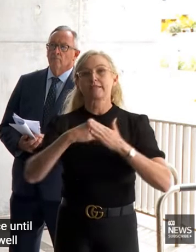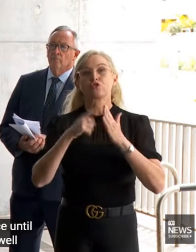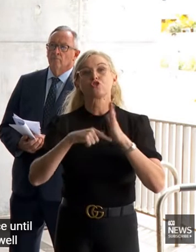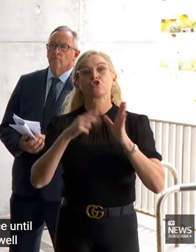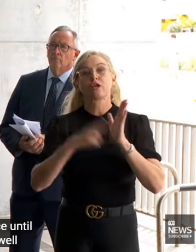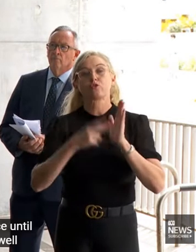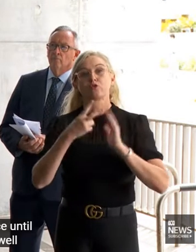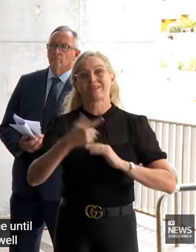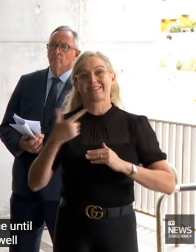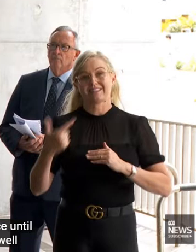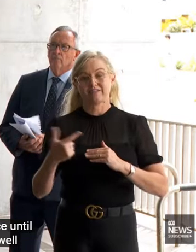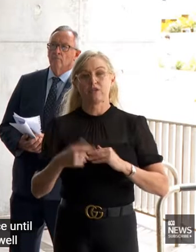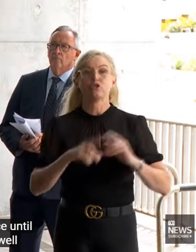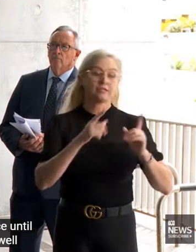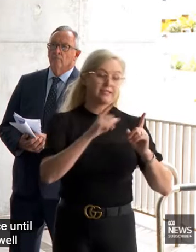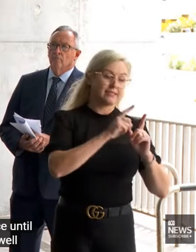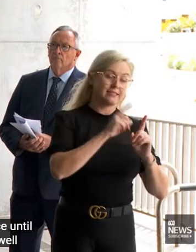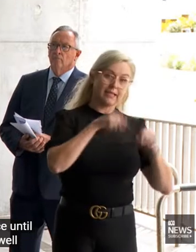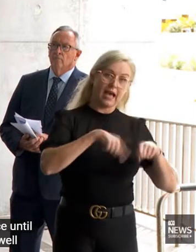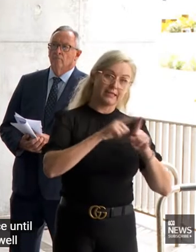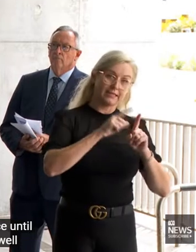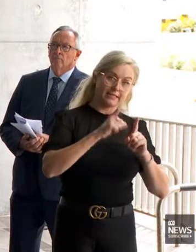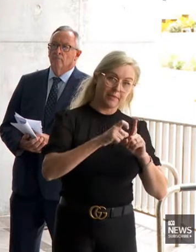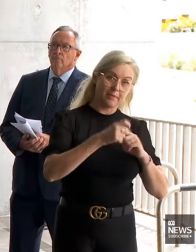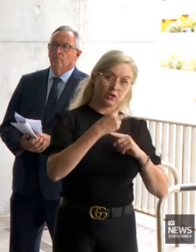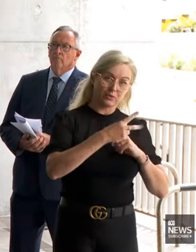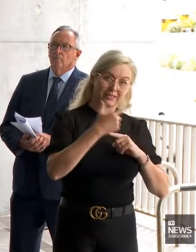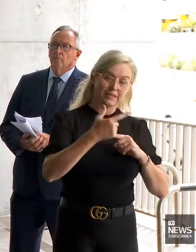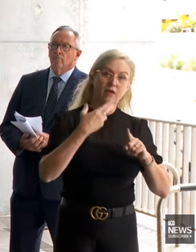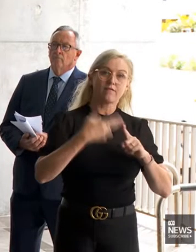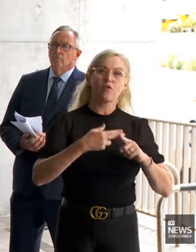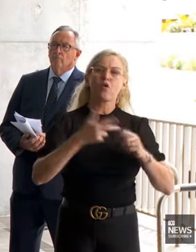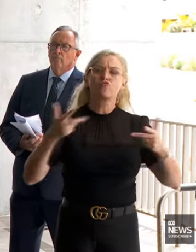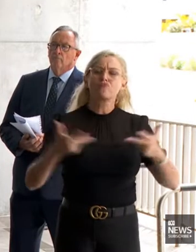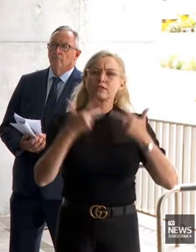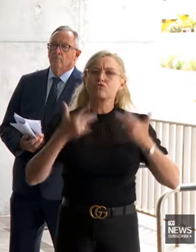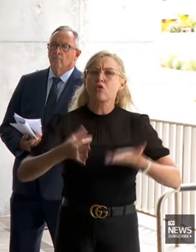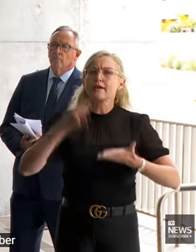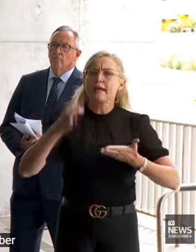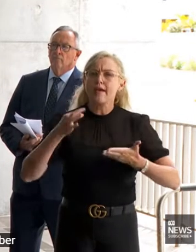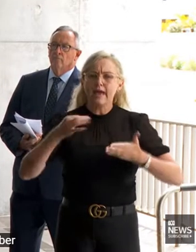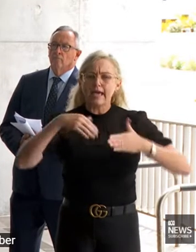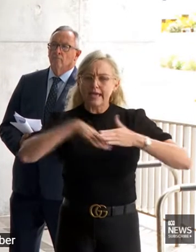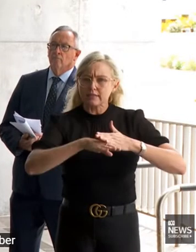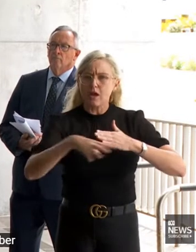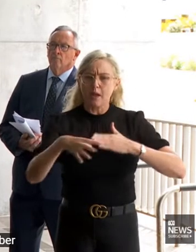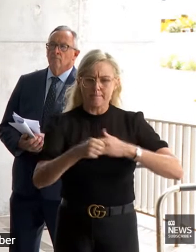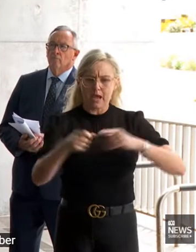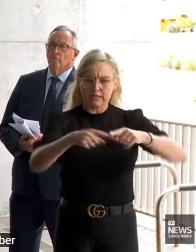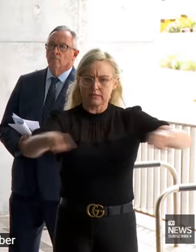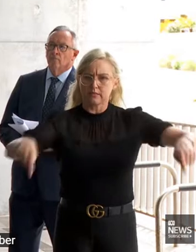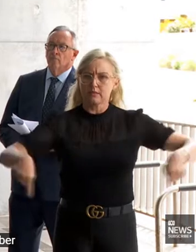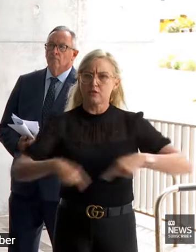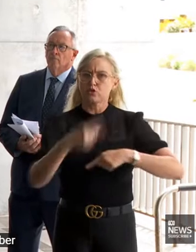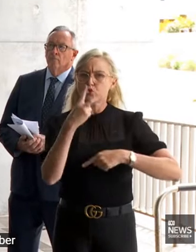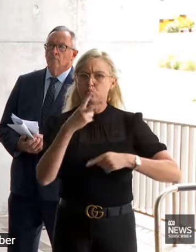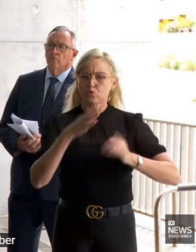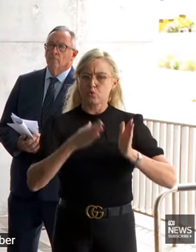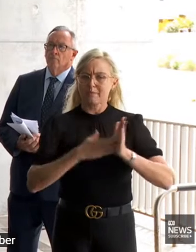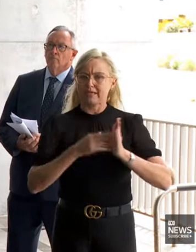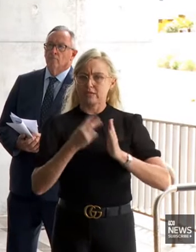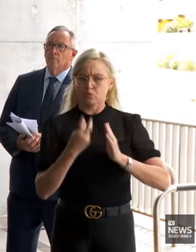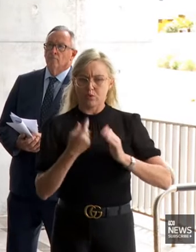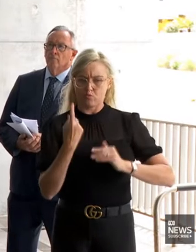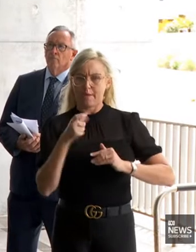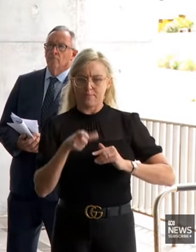So December 27 in relation to 2 square metres, and that's just to ensure that as we move through this period of time, we do have